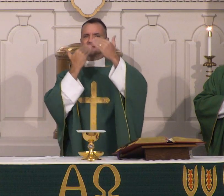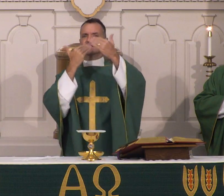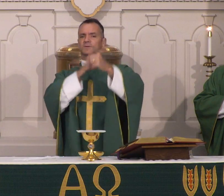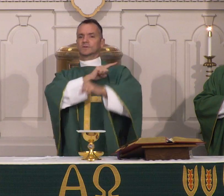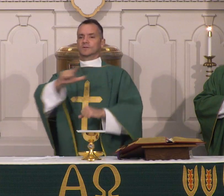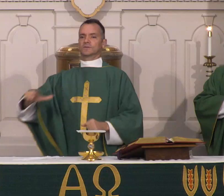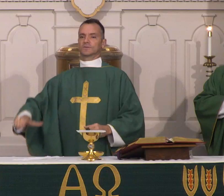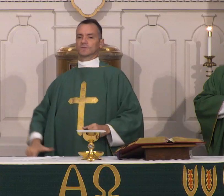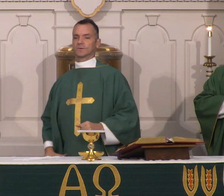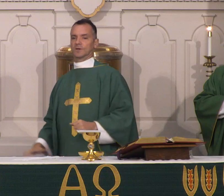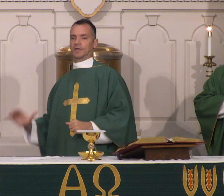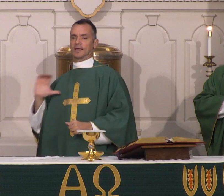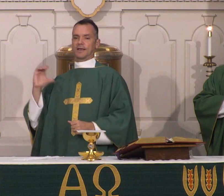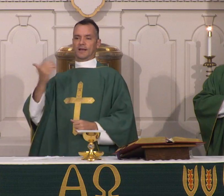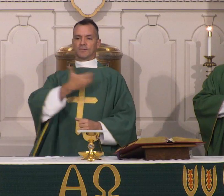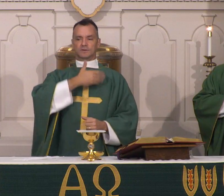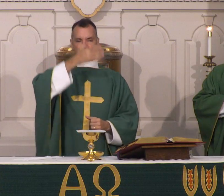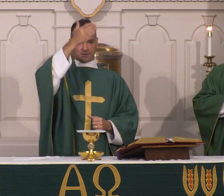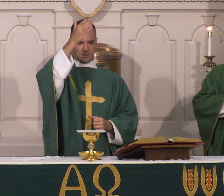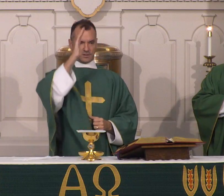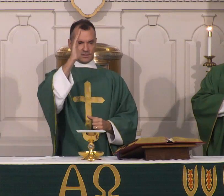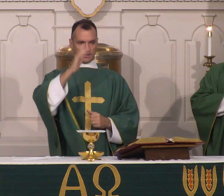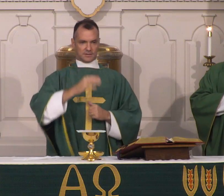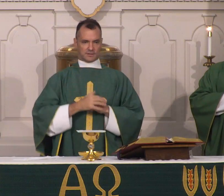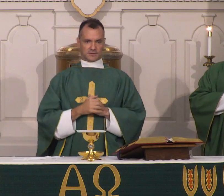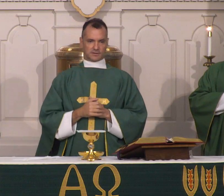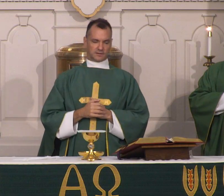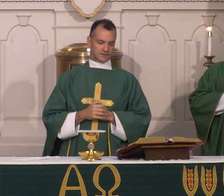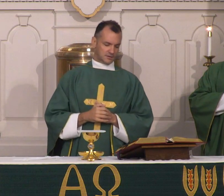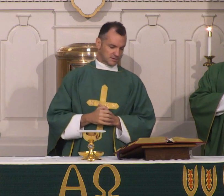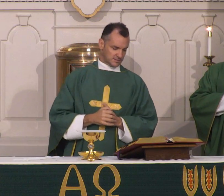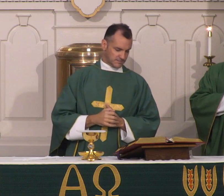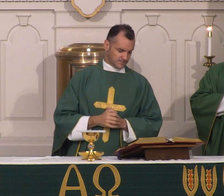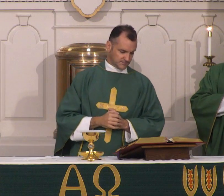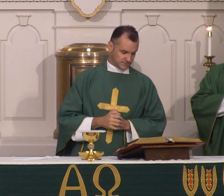Let us give thanks to the Lord our God.